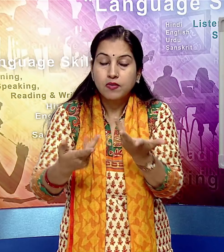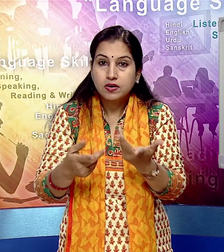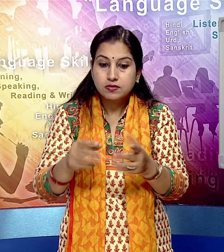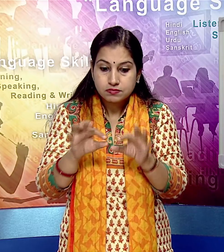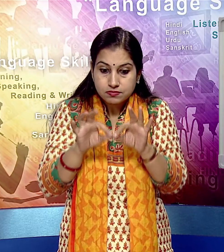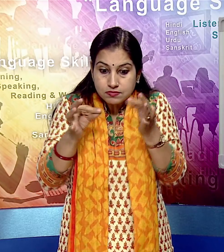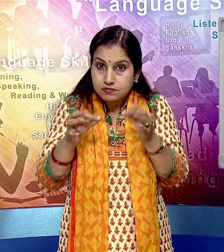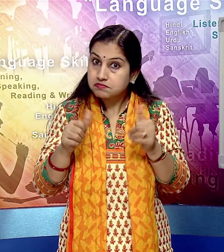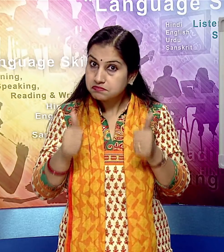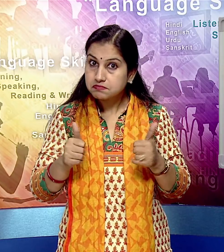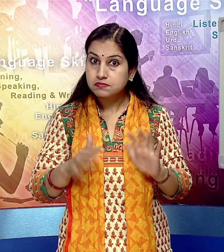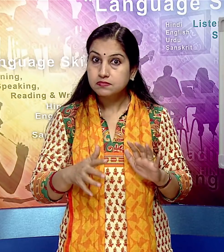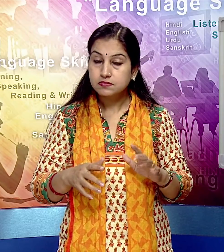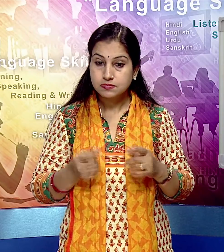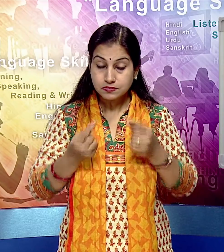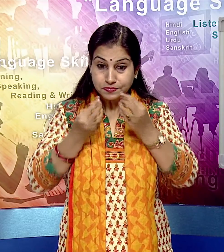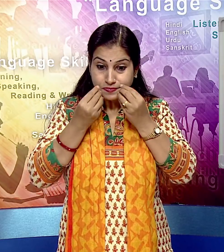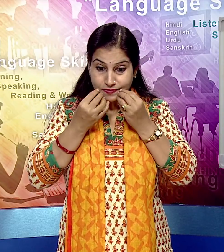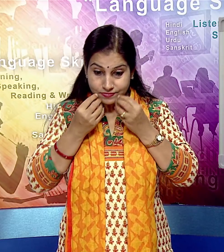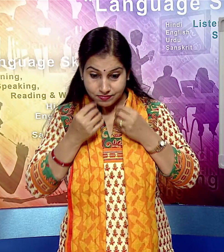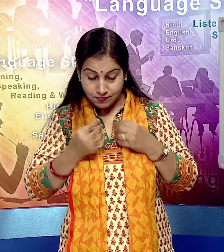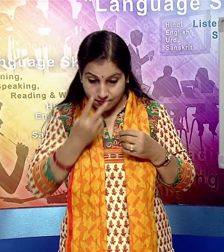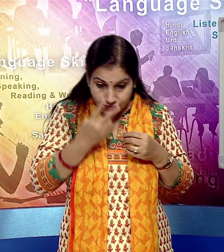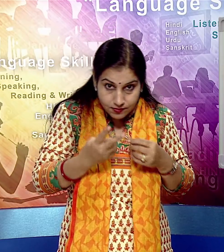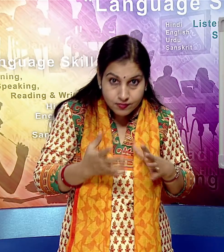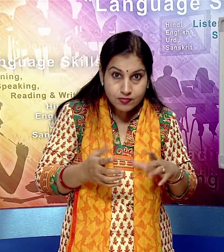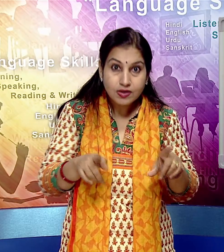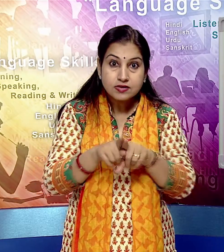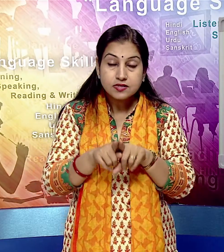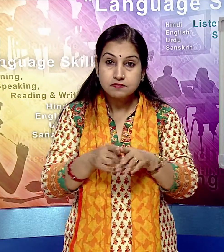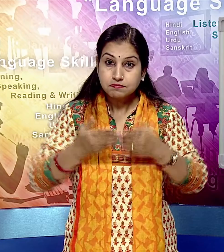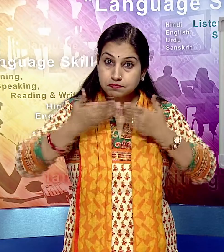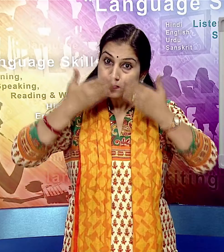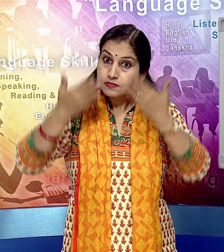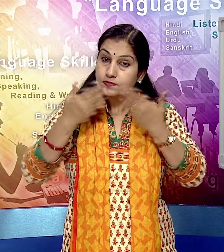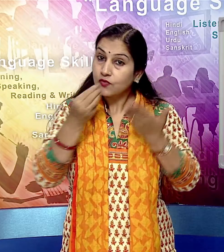which entrap the juices and flavor of the foods